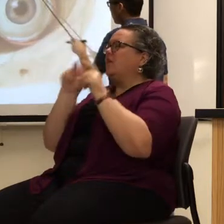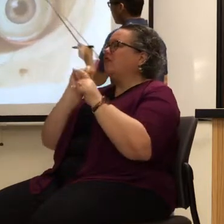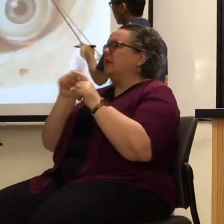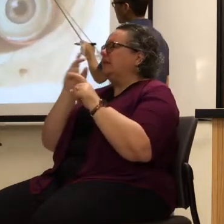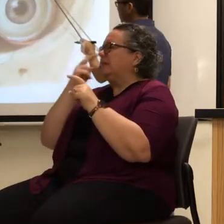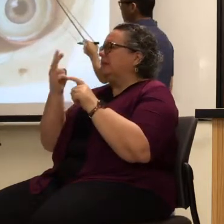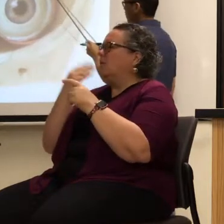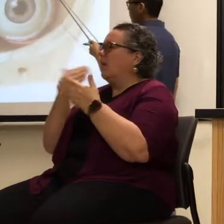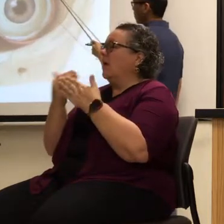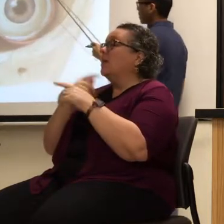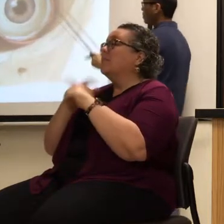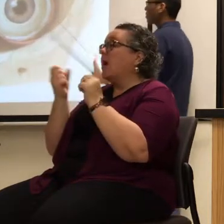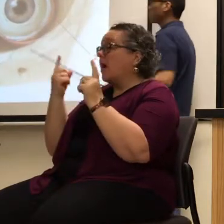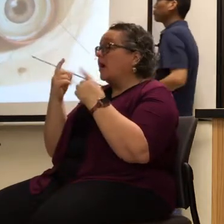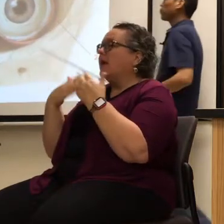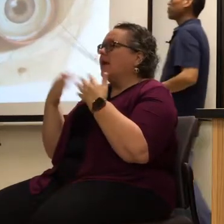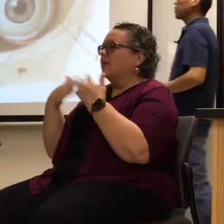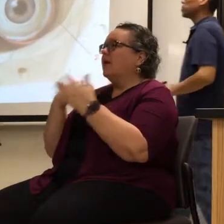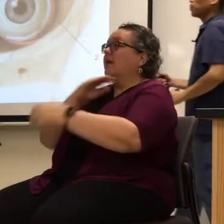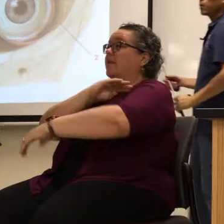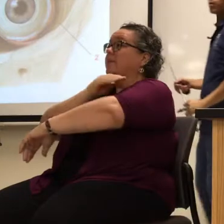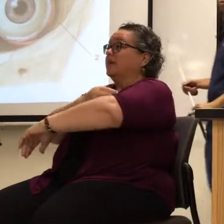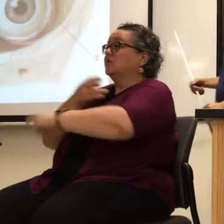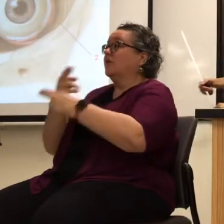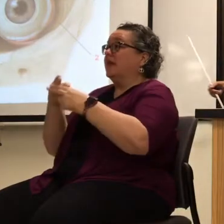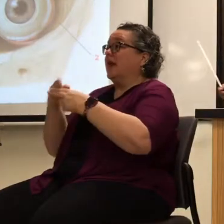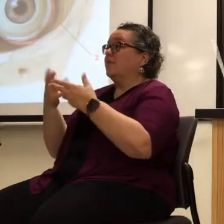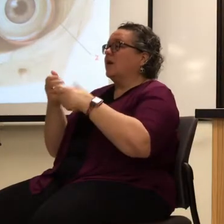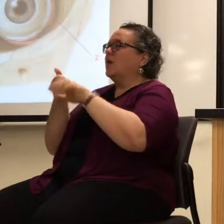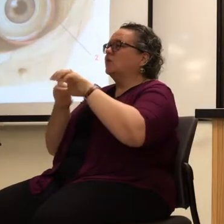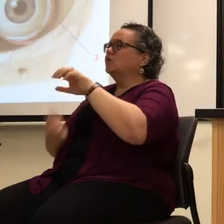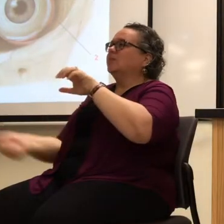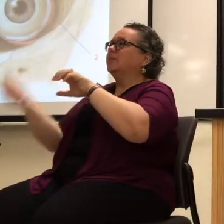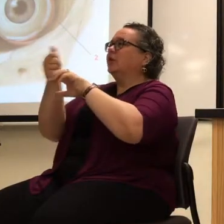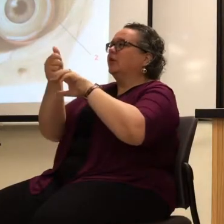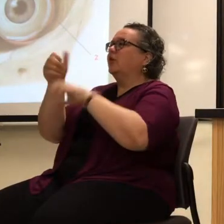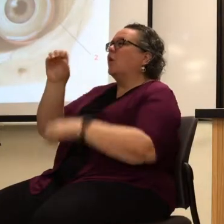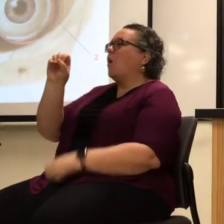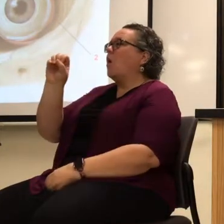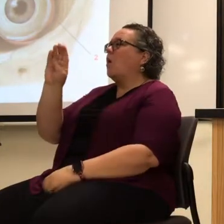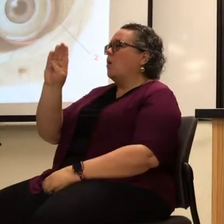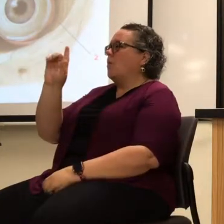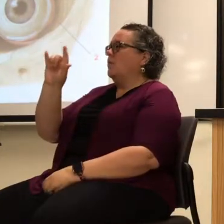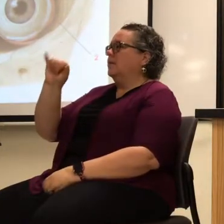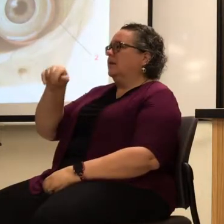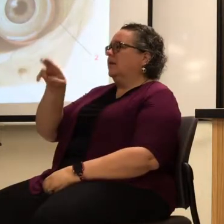it. Anyways, the name of the muscle is superior oblique.